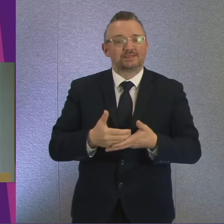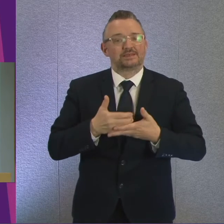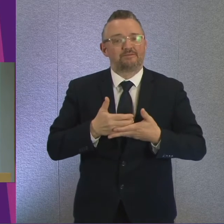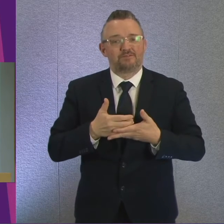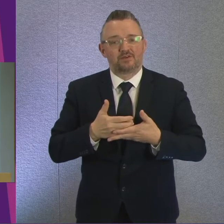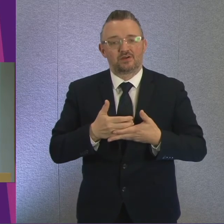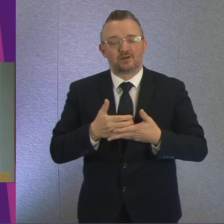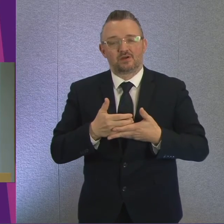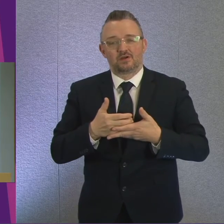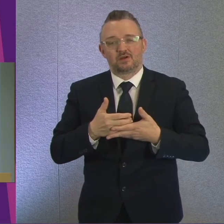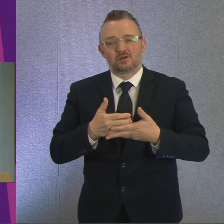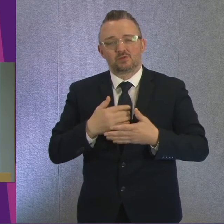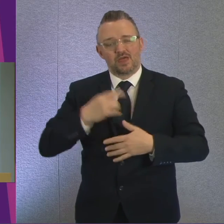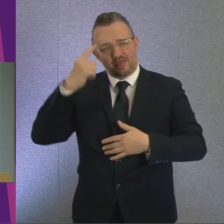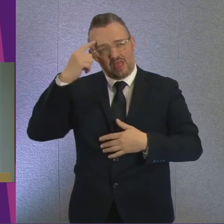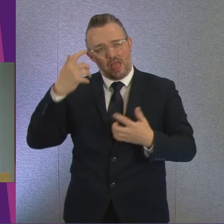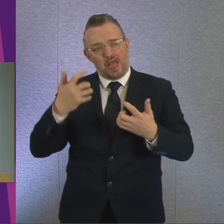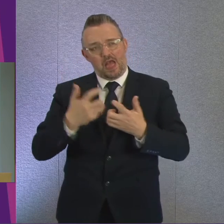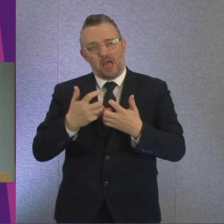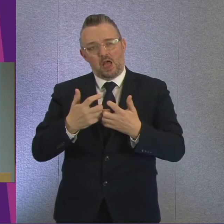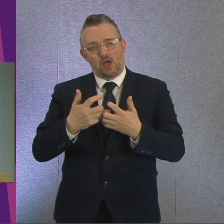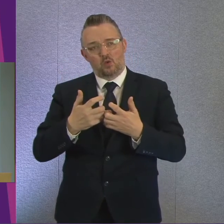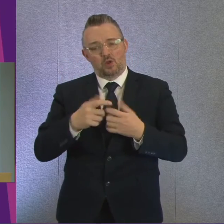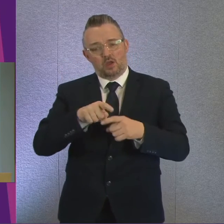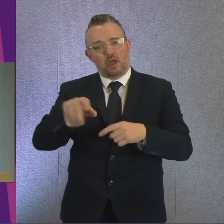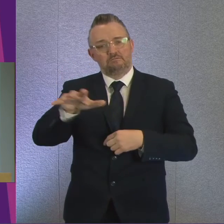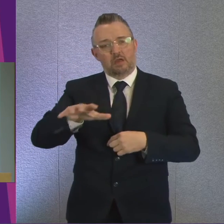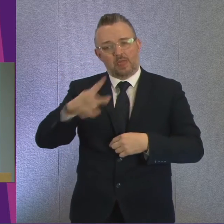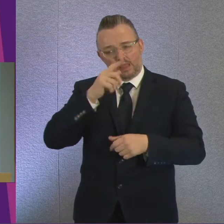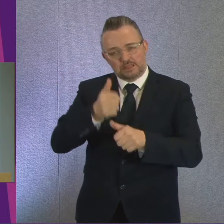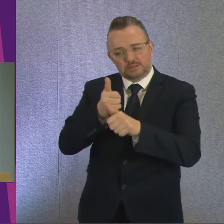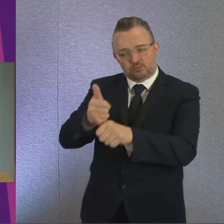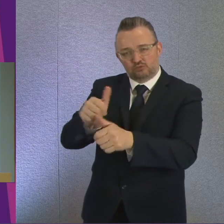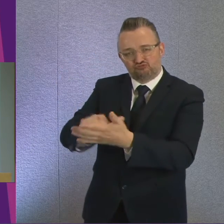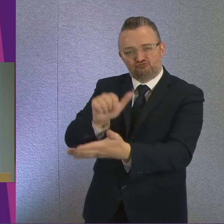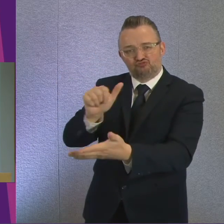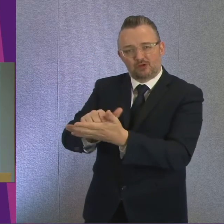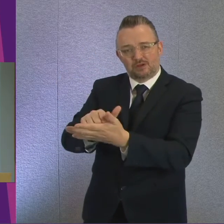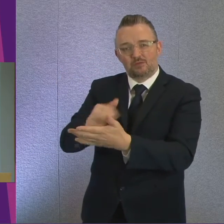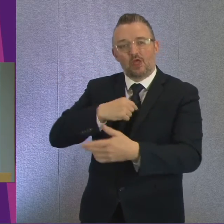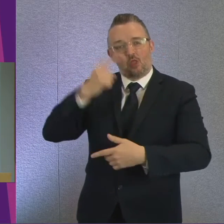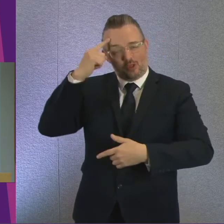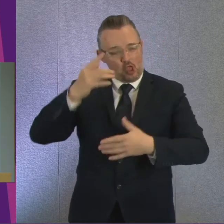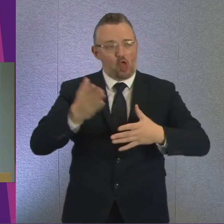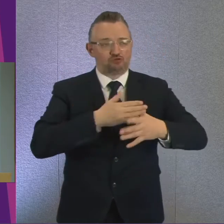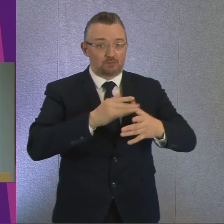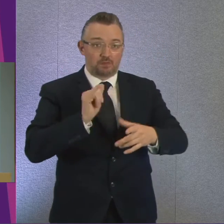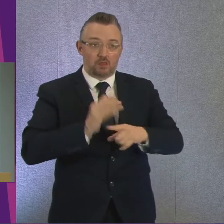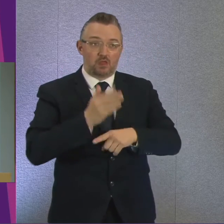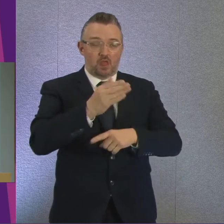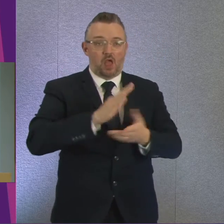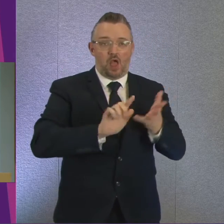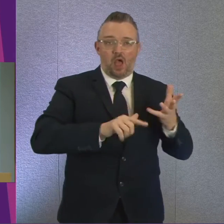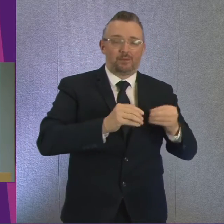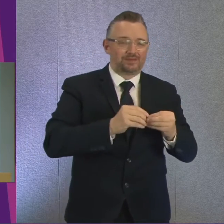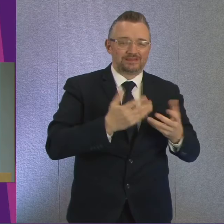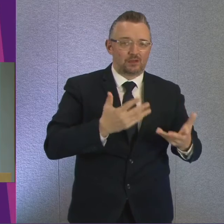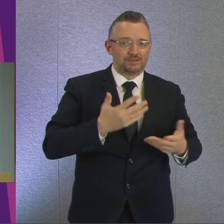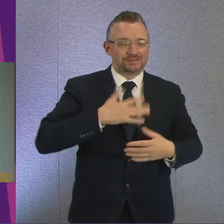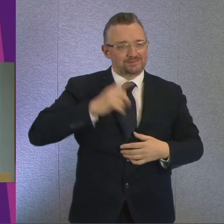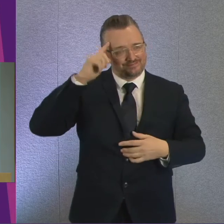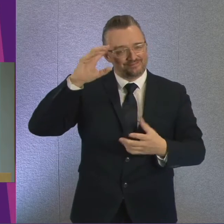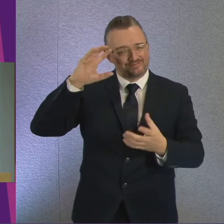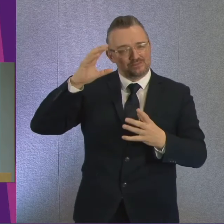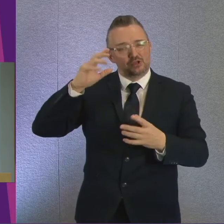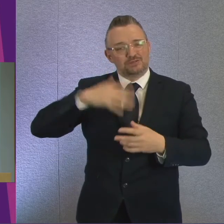looking at different ways of supporting families than we perhaps originally envisaged at the beginning of this pandemic